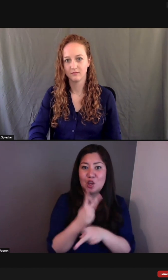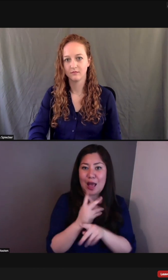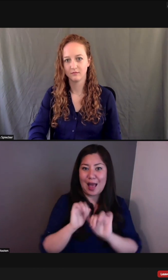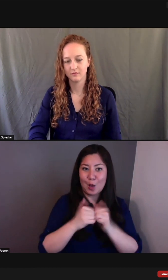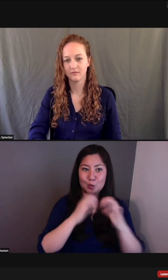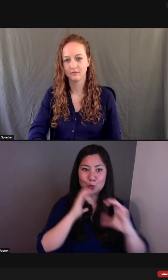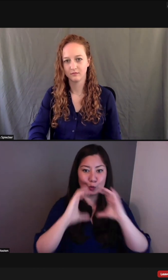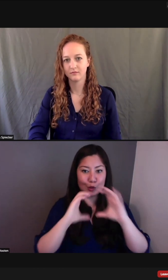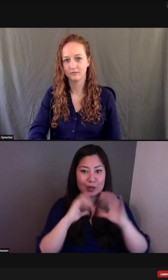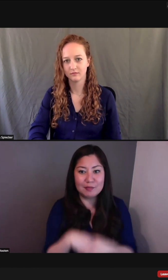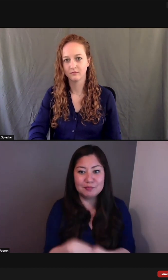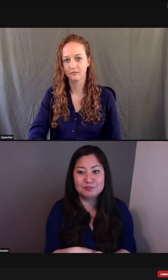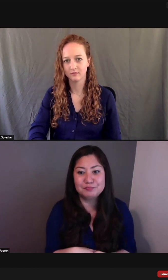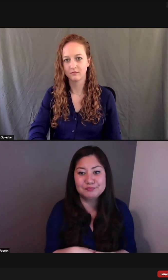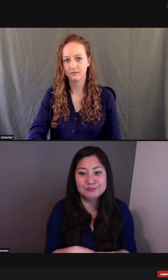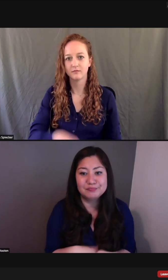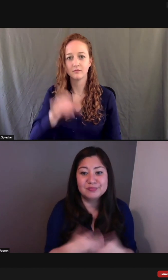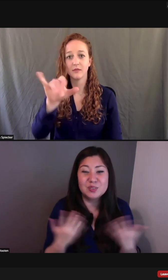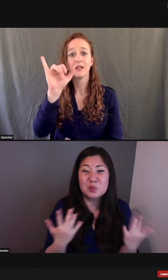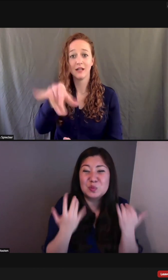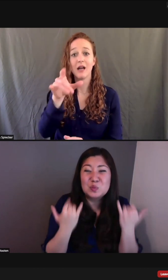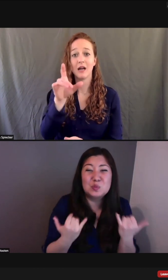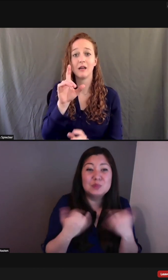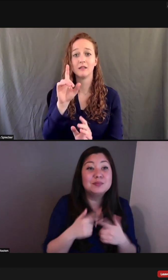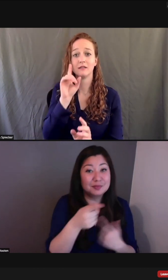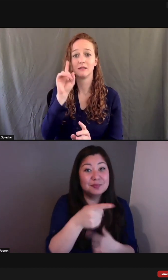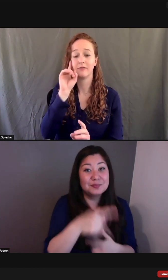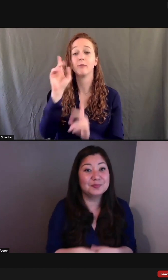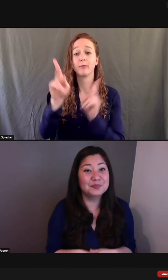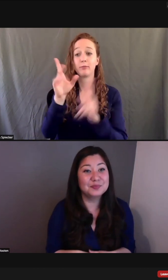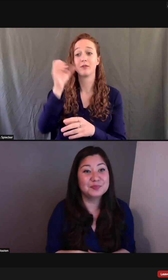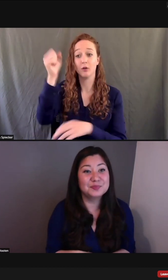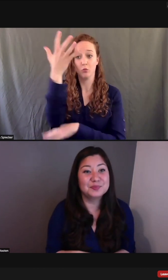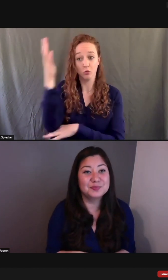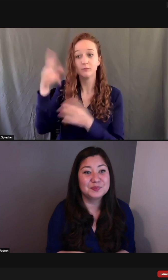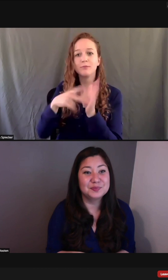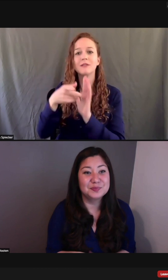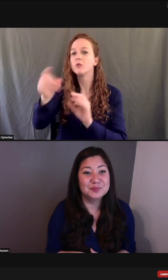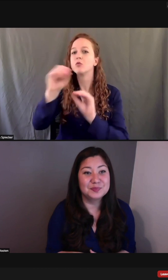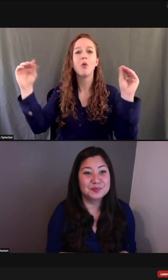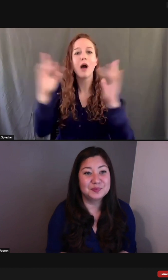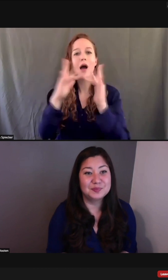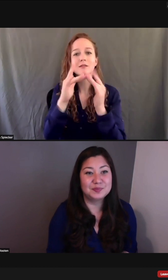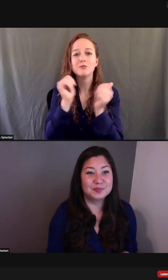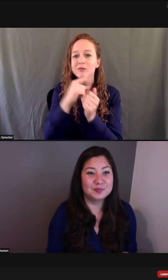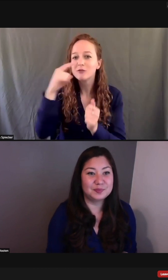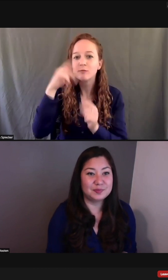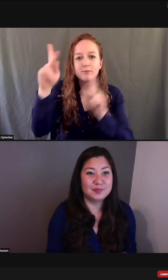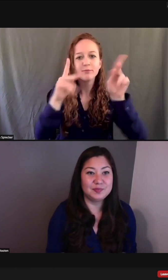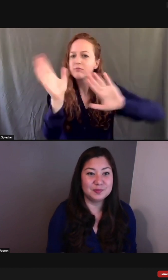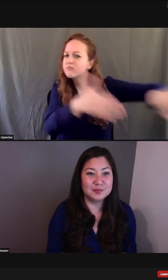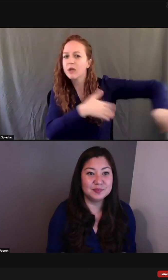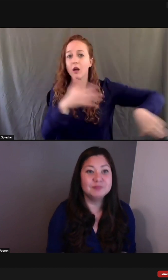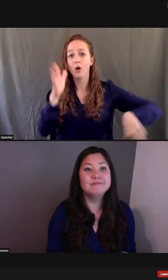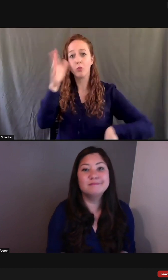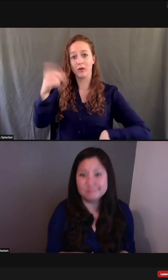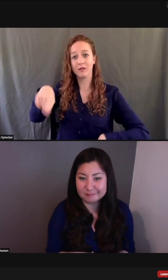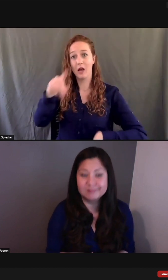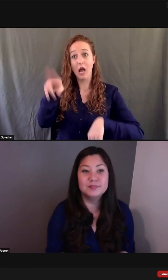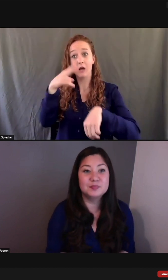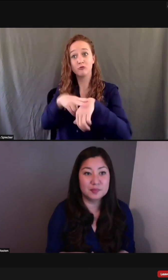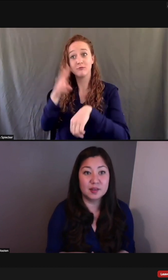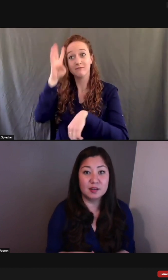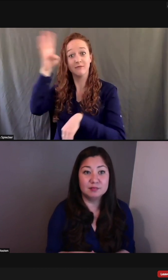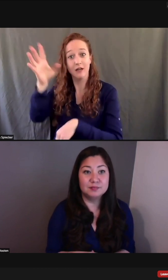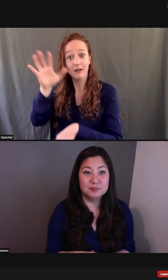make sure that the concept that's being conveyed, how do we represent that in the native language